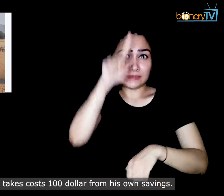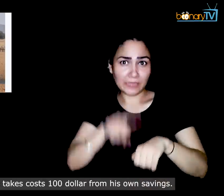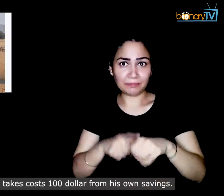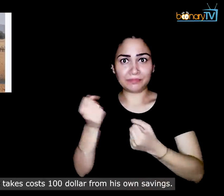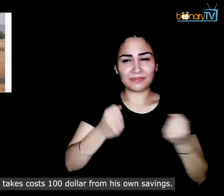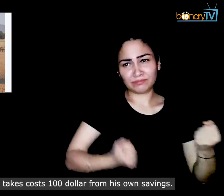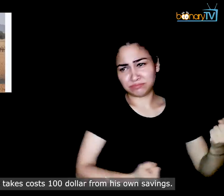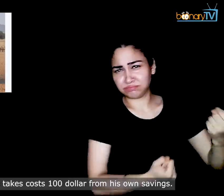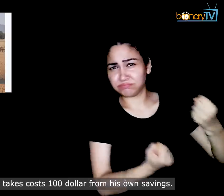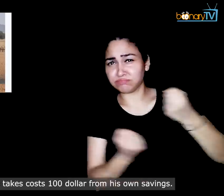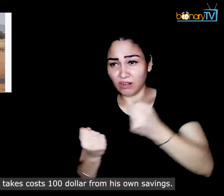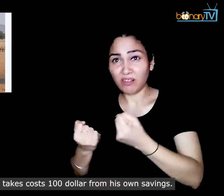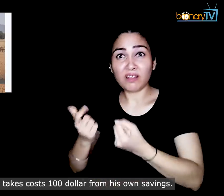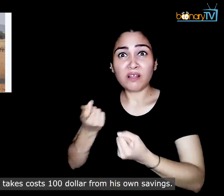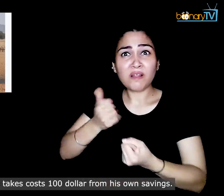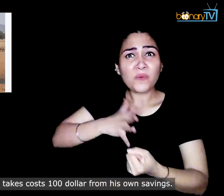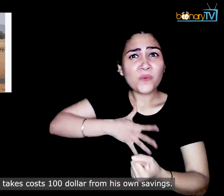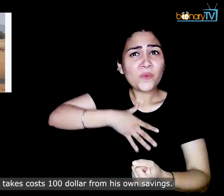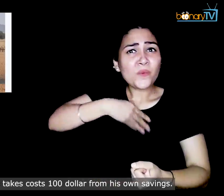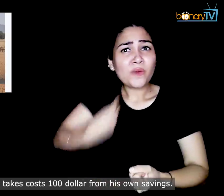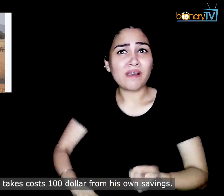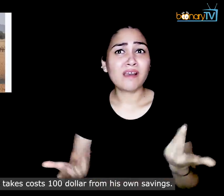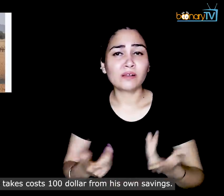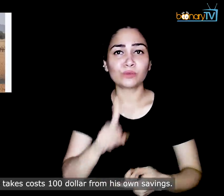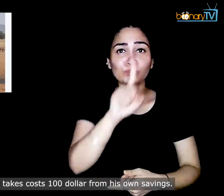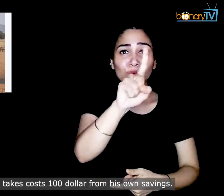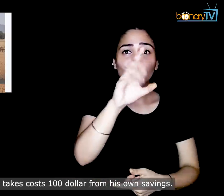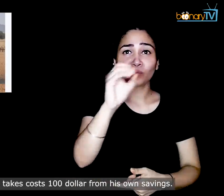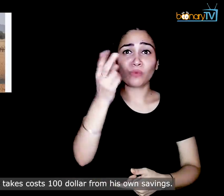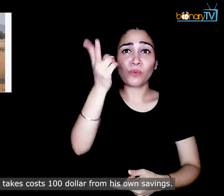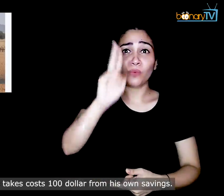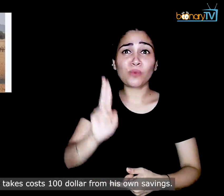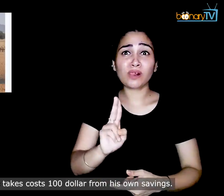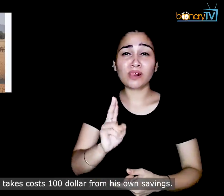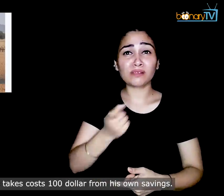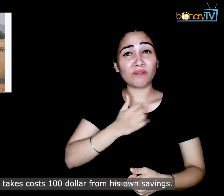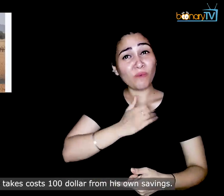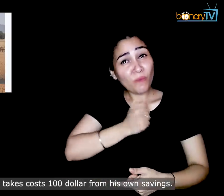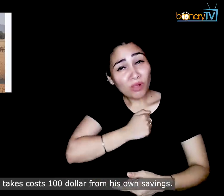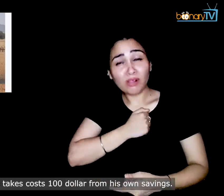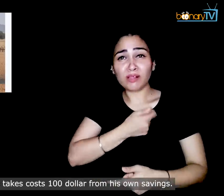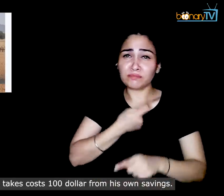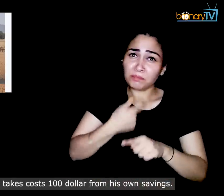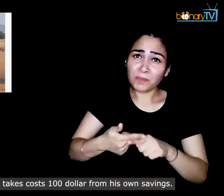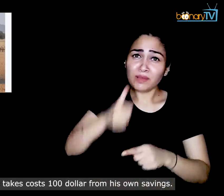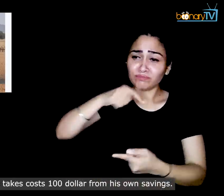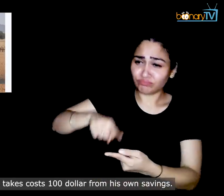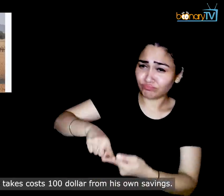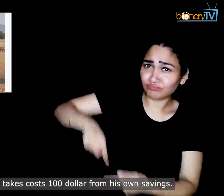Each trip that he takes costs $100 from his own savings.